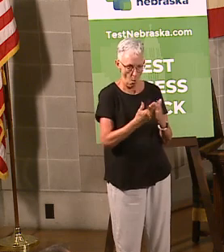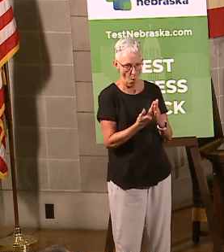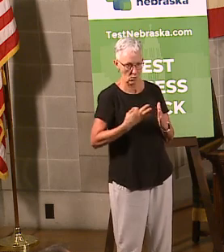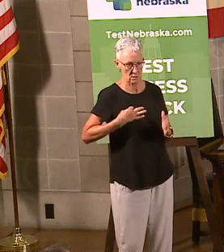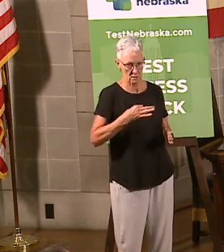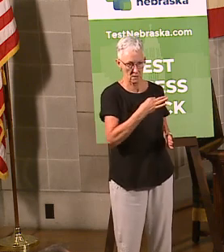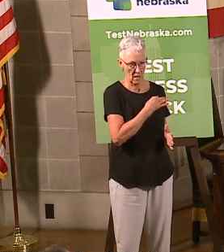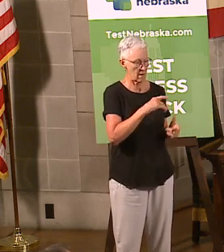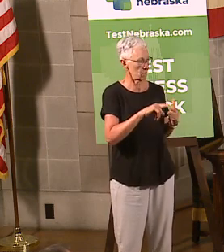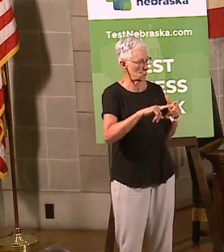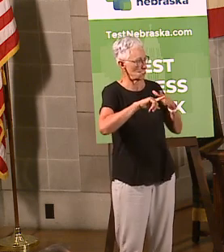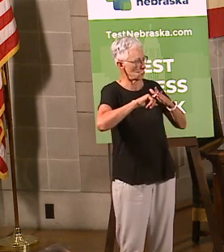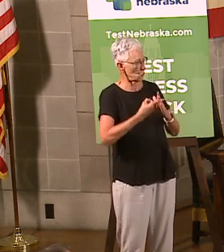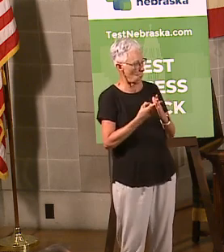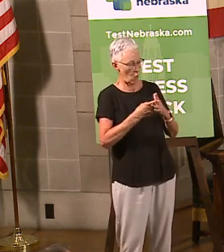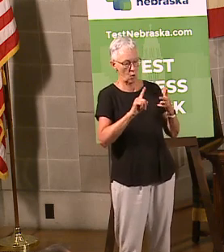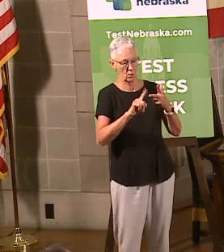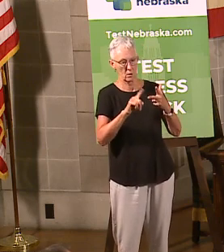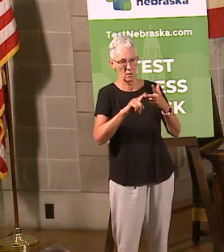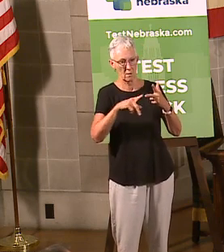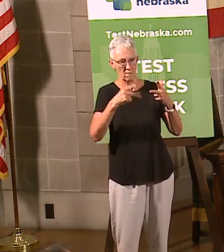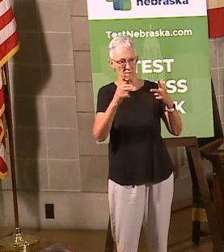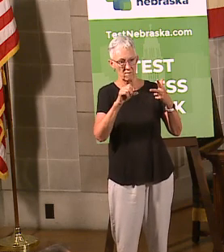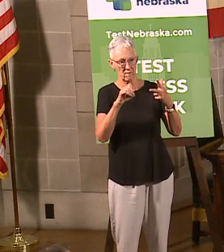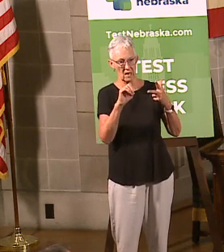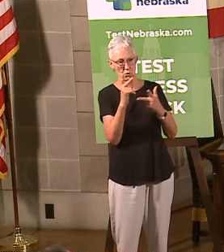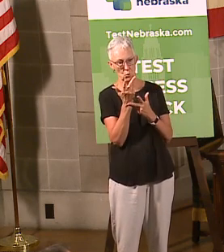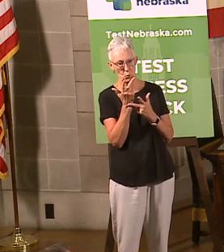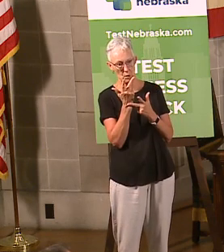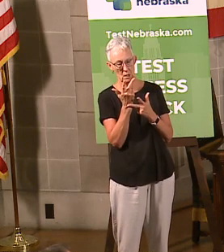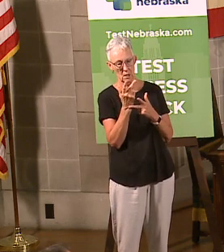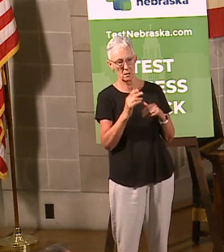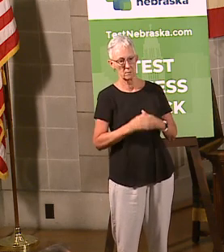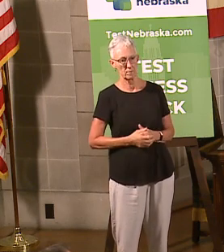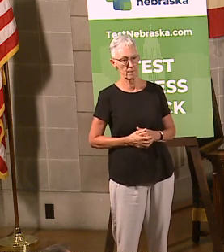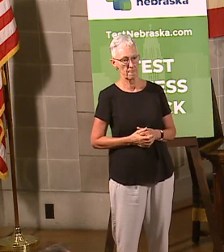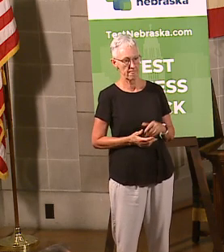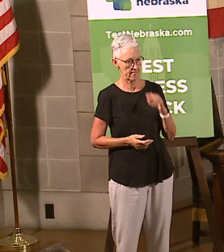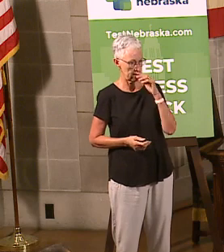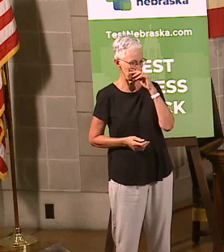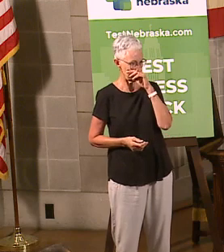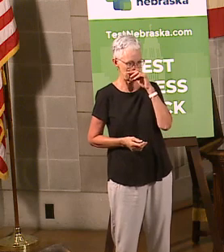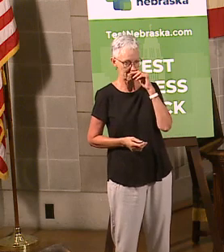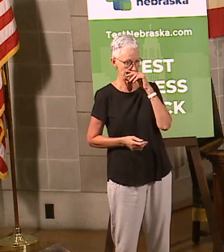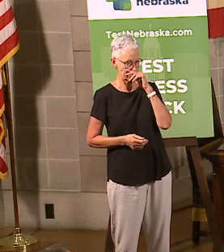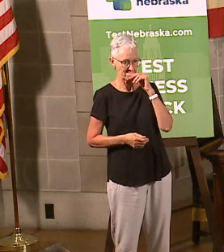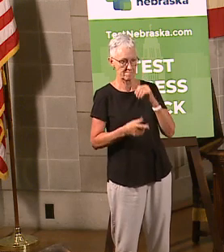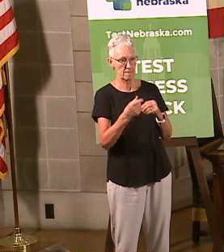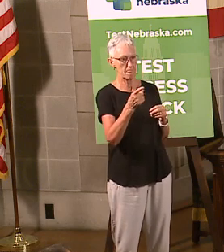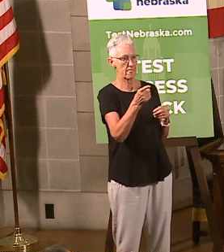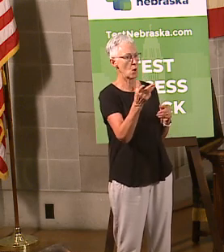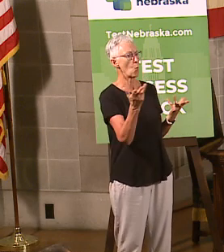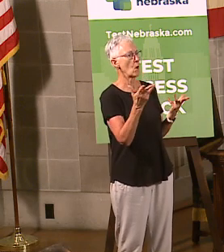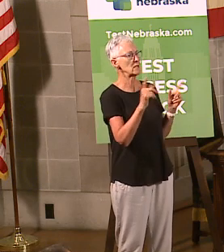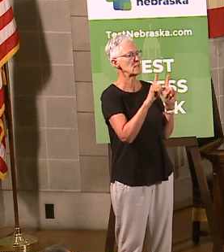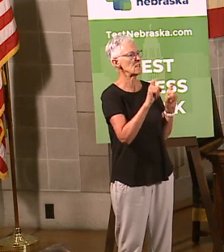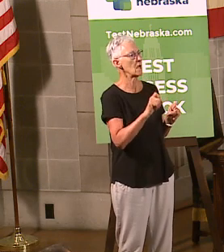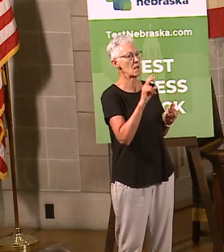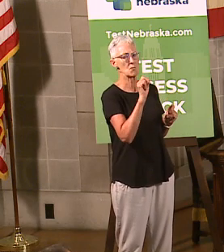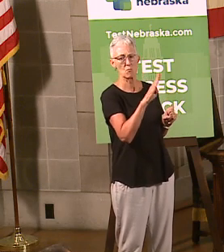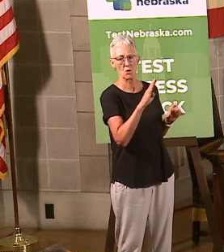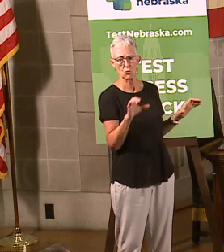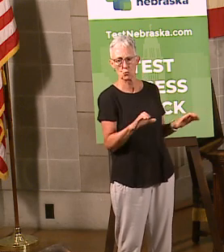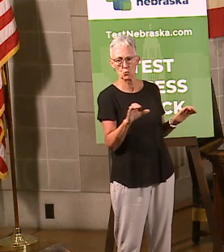and allow those visitations. Can you give me an update? You said, you got the capacity to test now. What is Test Nebraska doing per